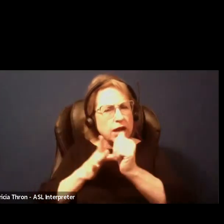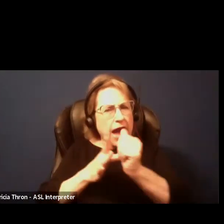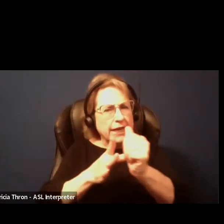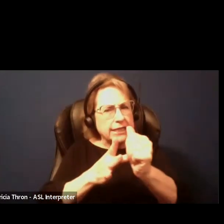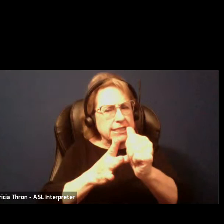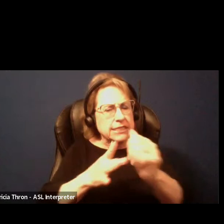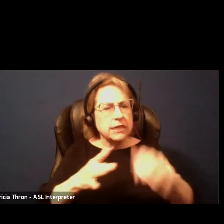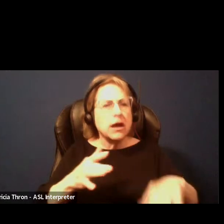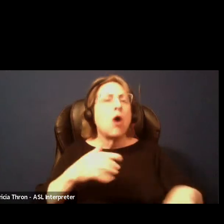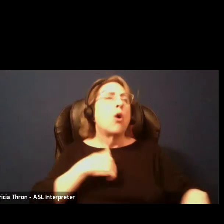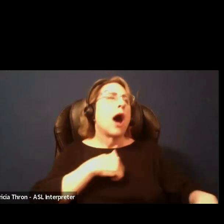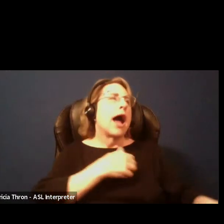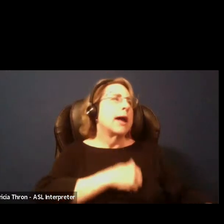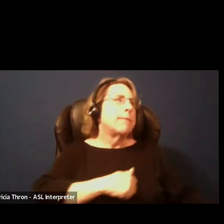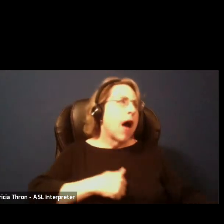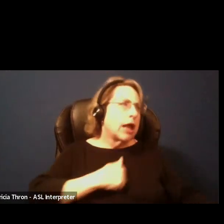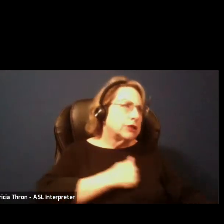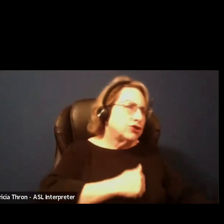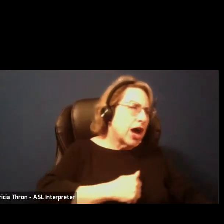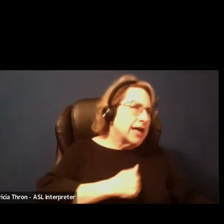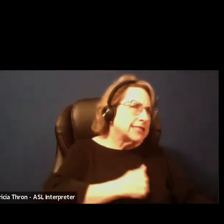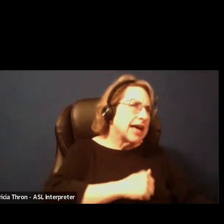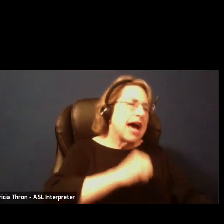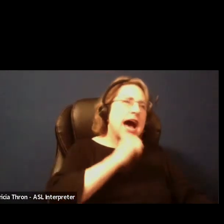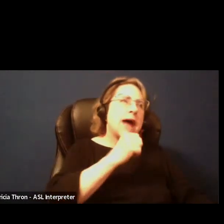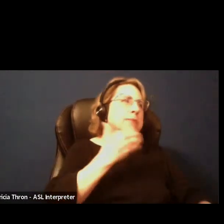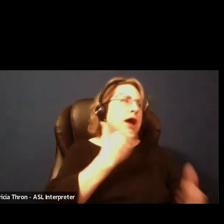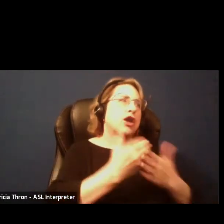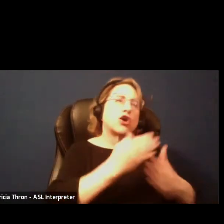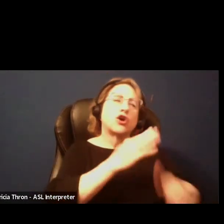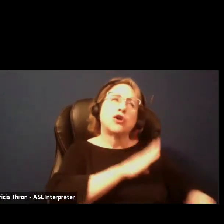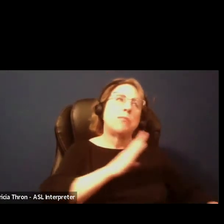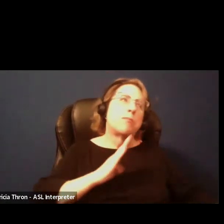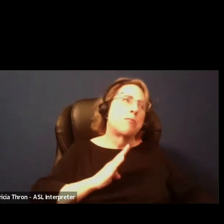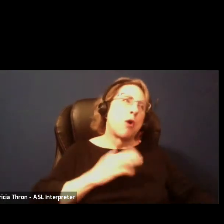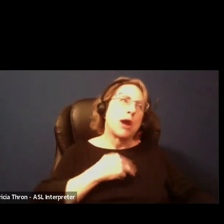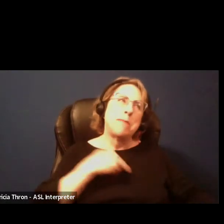apologize. Yes. I am not a really good board member that way. Sorry.